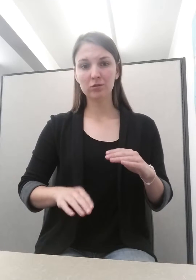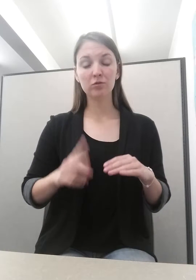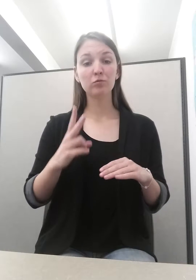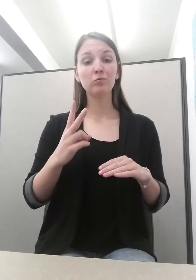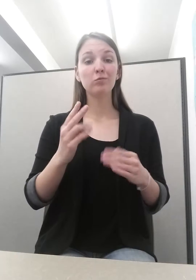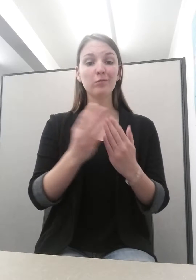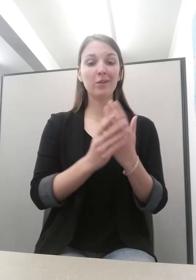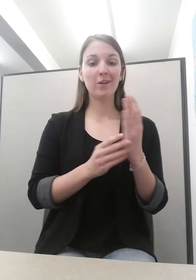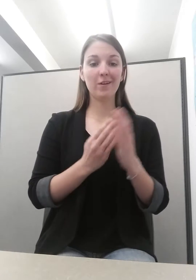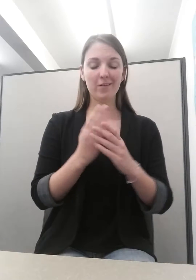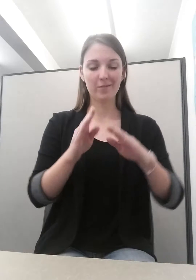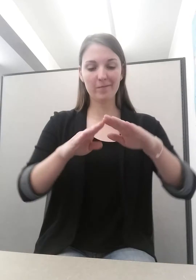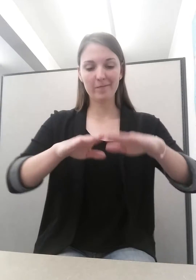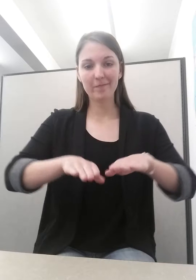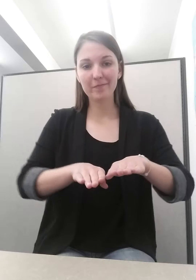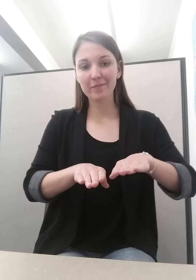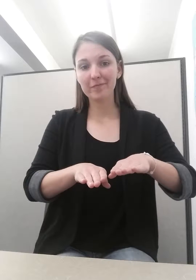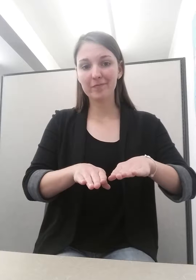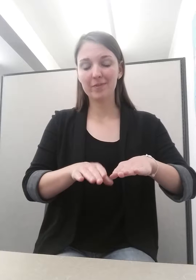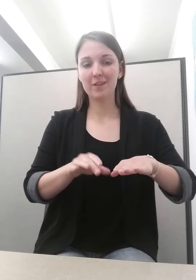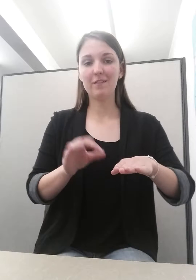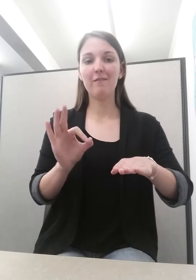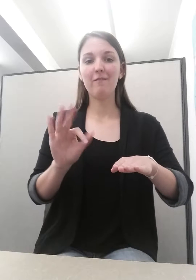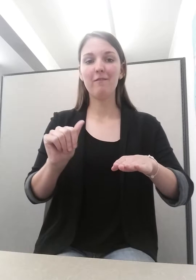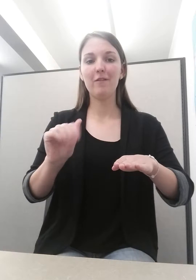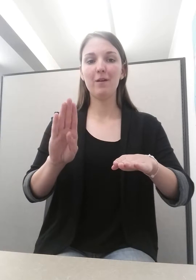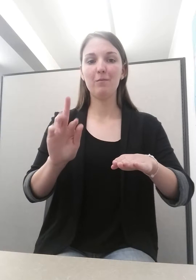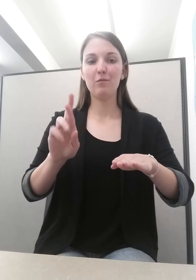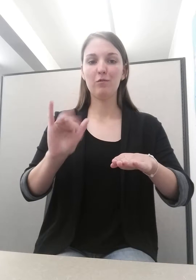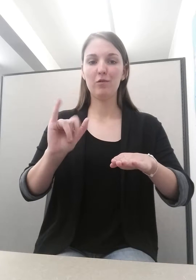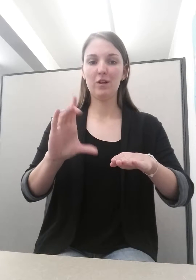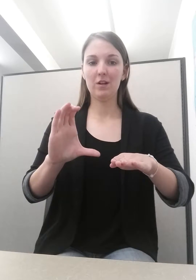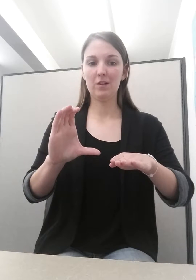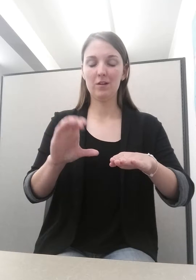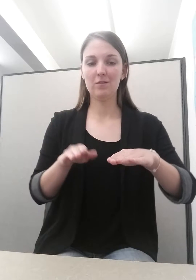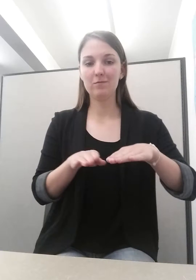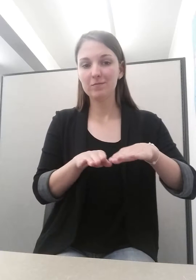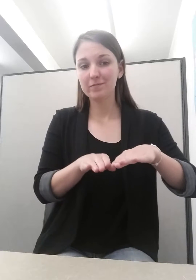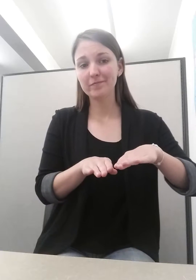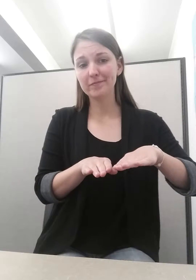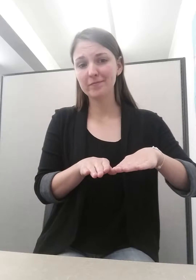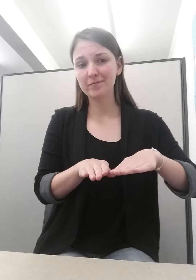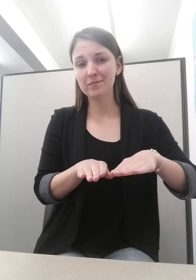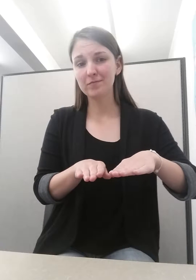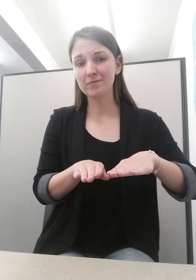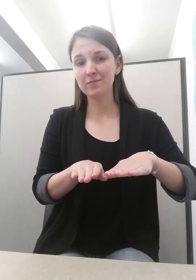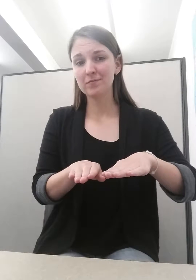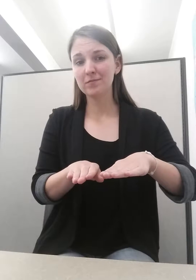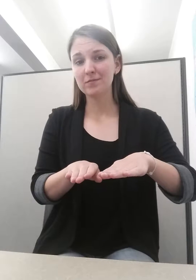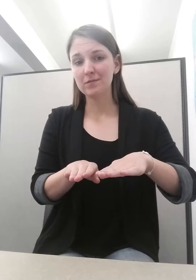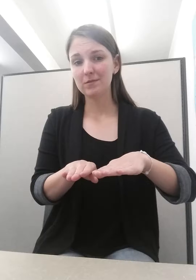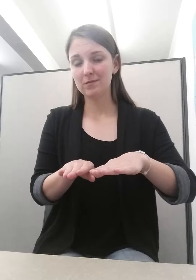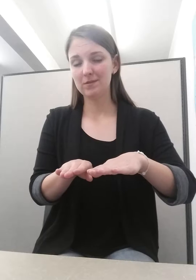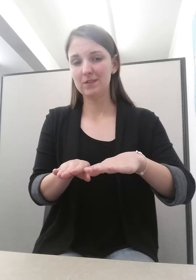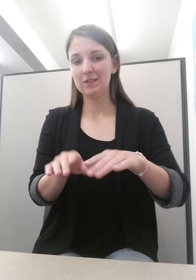hands so that the fabric can easily glide through the needle. And you've